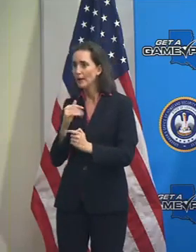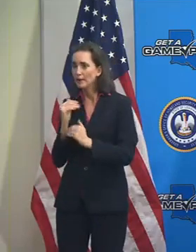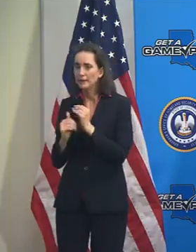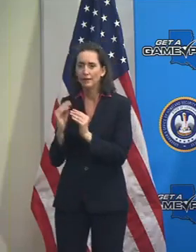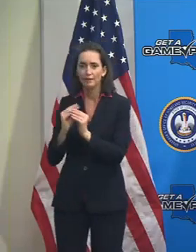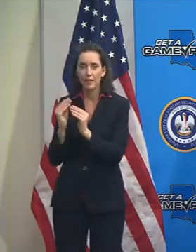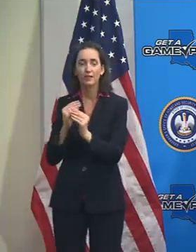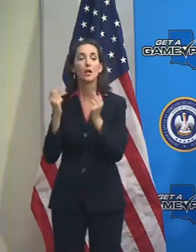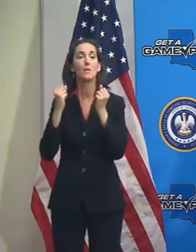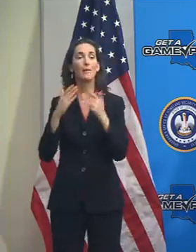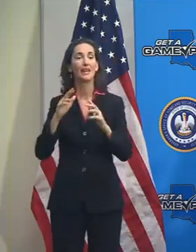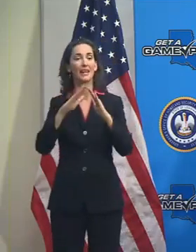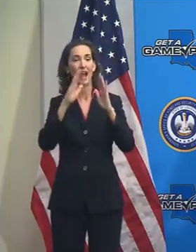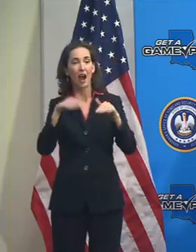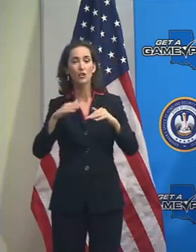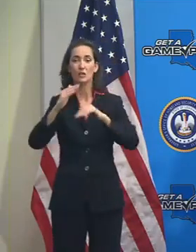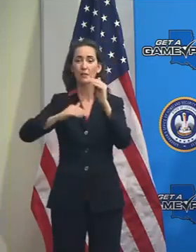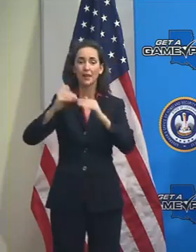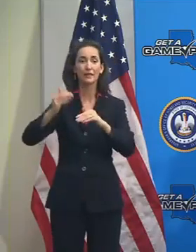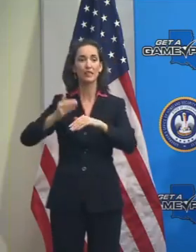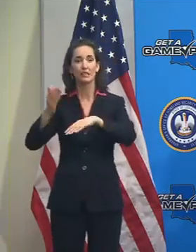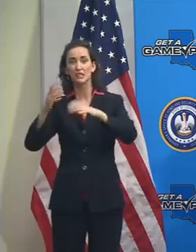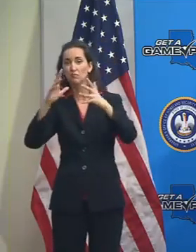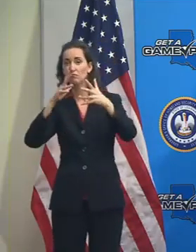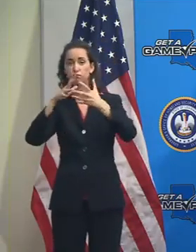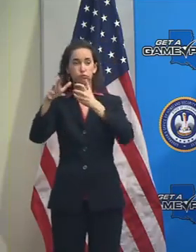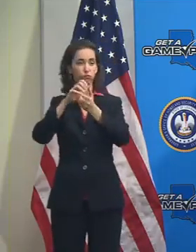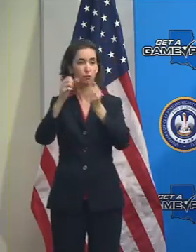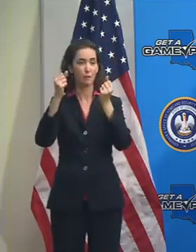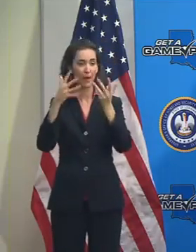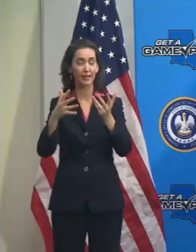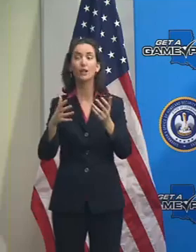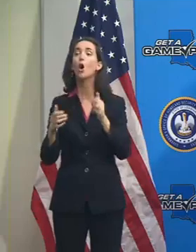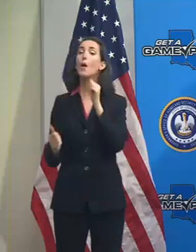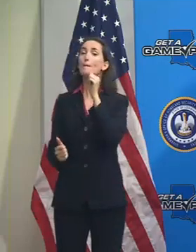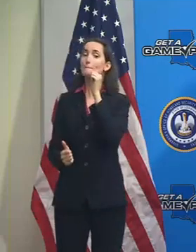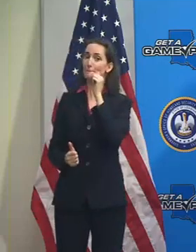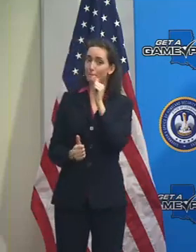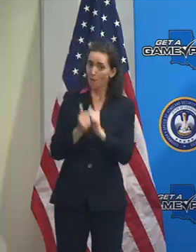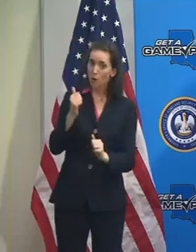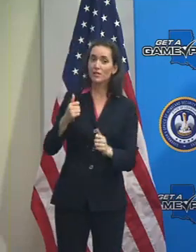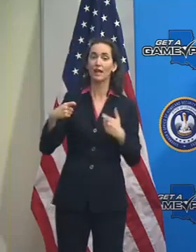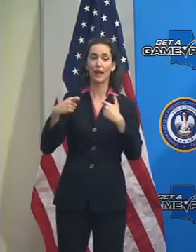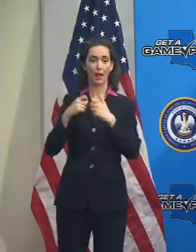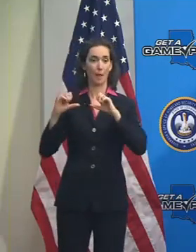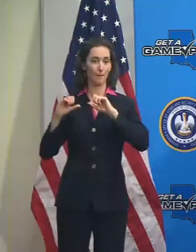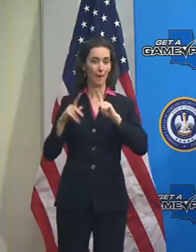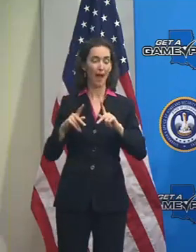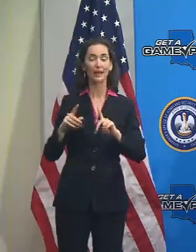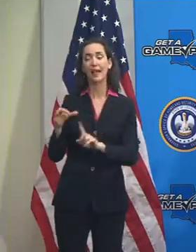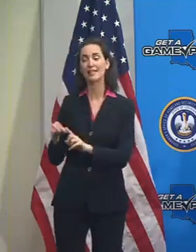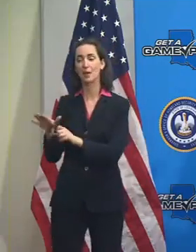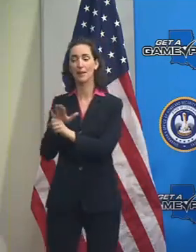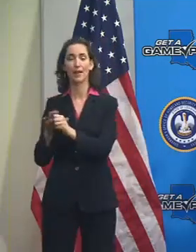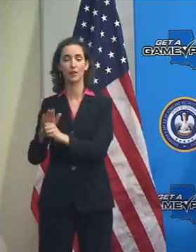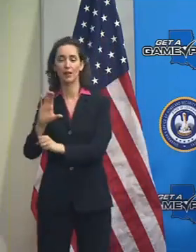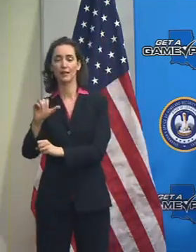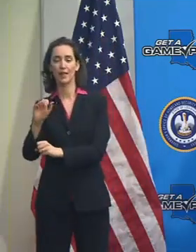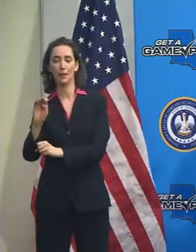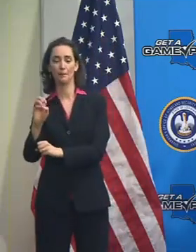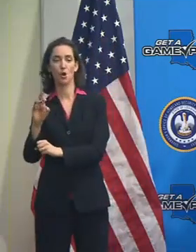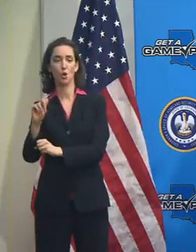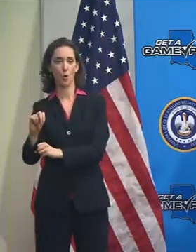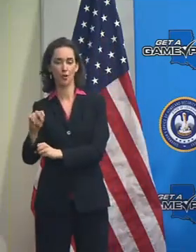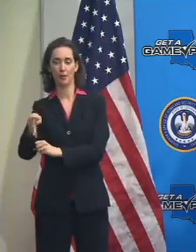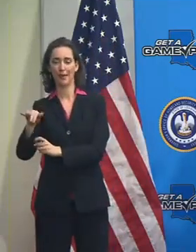damage. While power has been restored to just about everybody outside of Cameron Parish, we know that they don't have the redundancy there